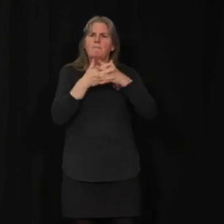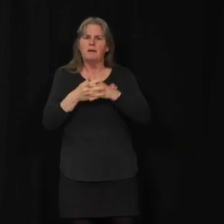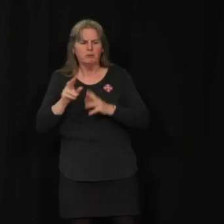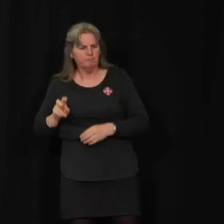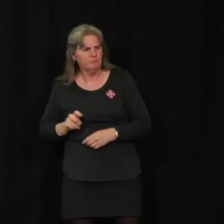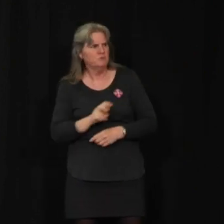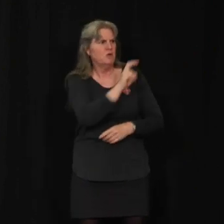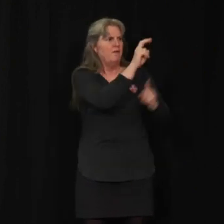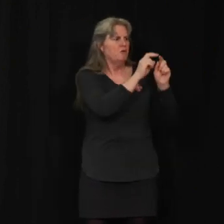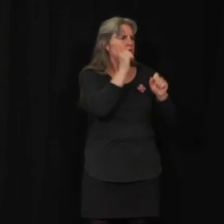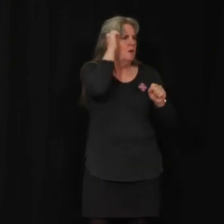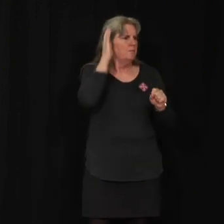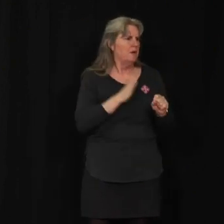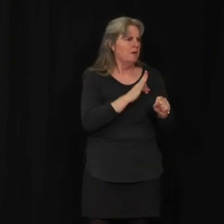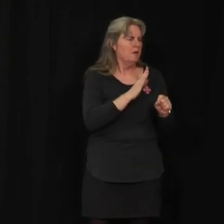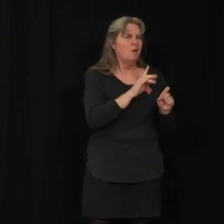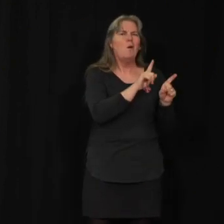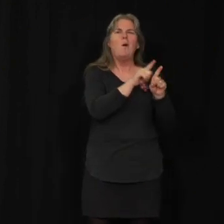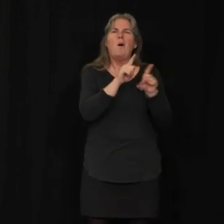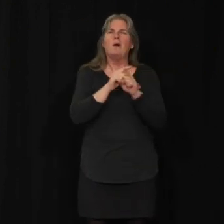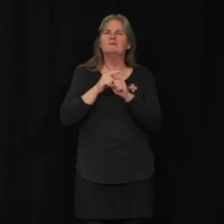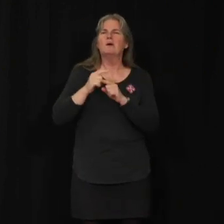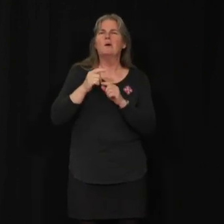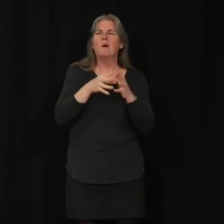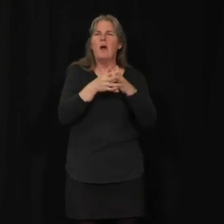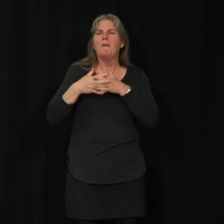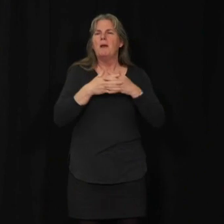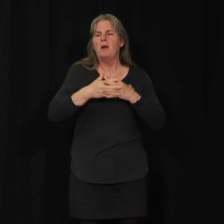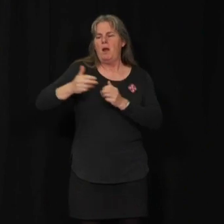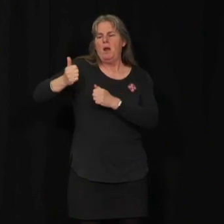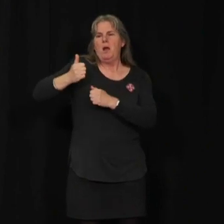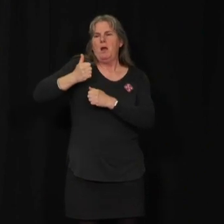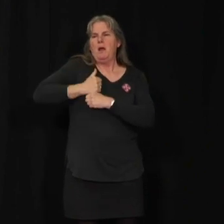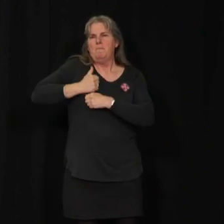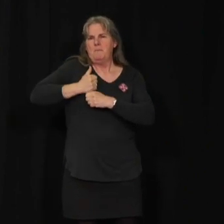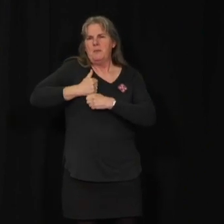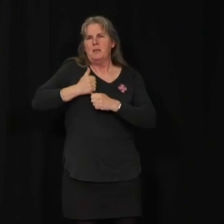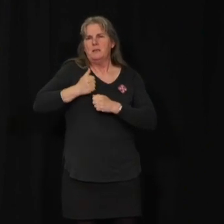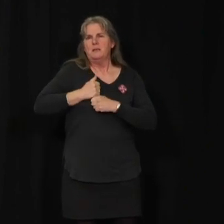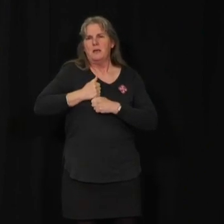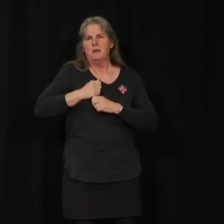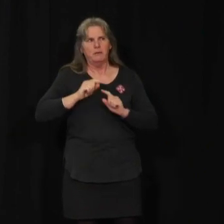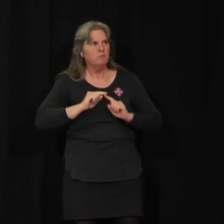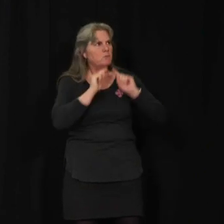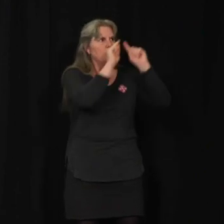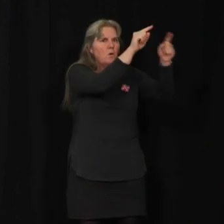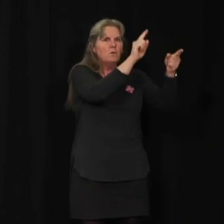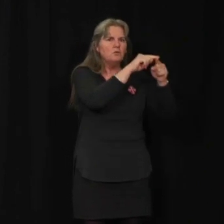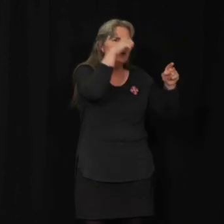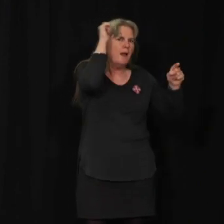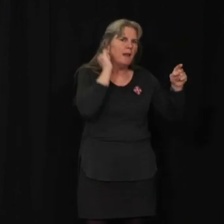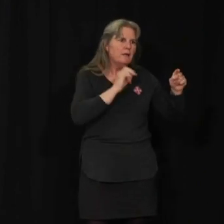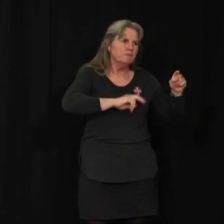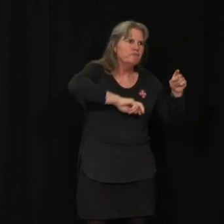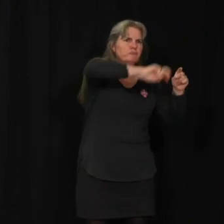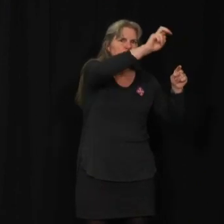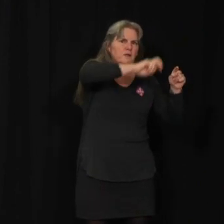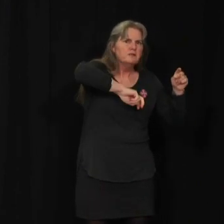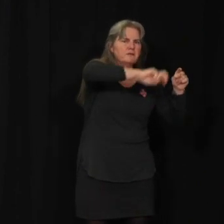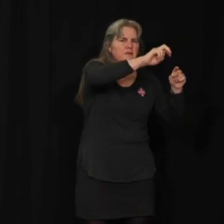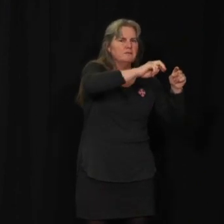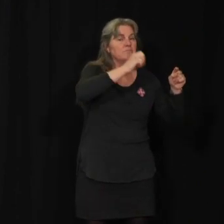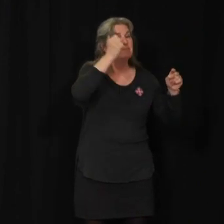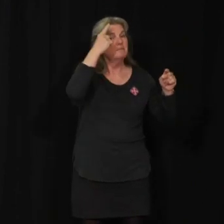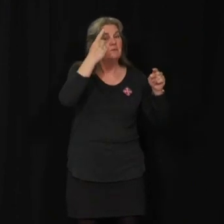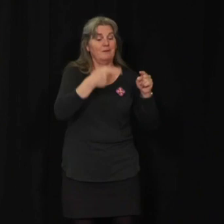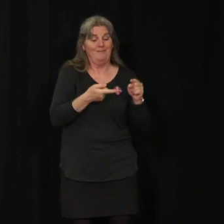about the number of American military personnel who are moving to their new deployments. As with all transitioning people, they will